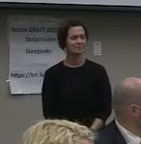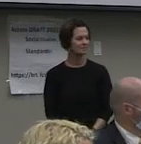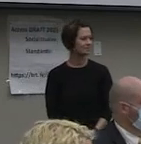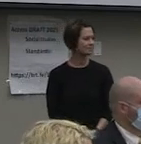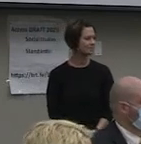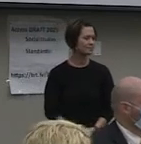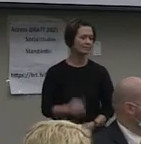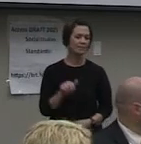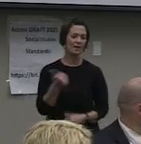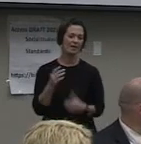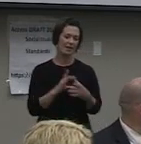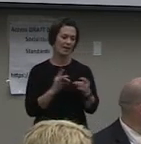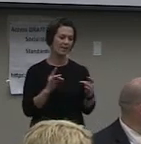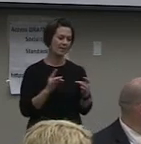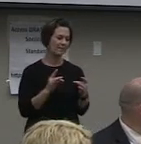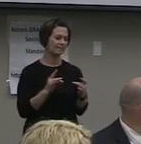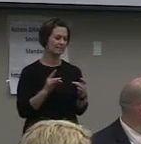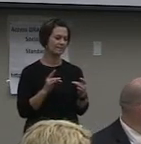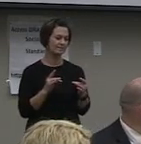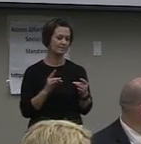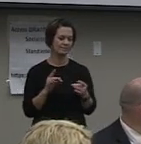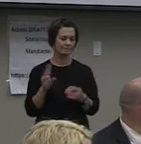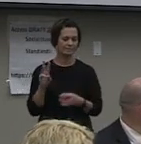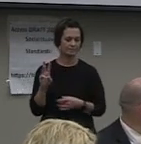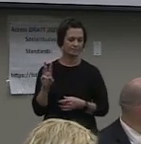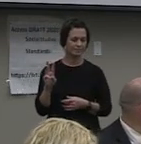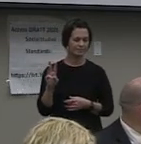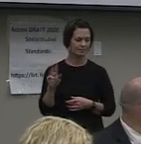another comment card, Mr. Wayne.